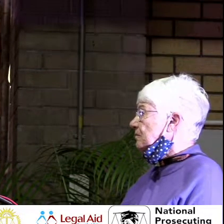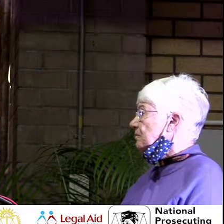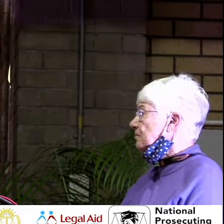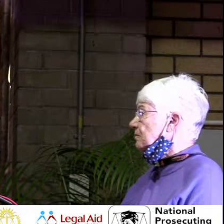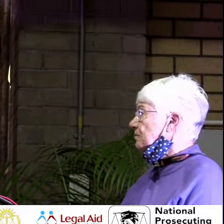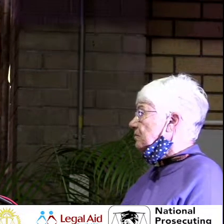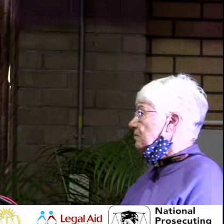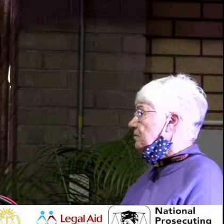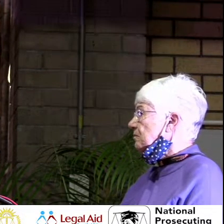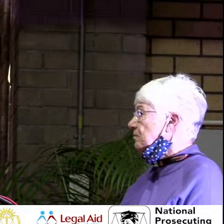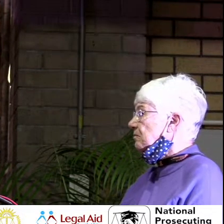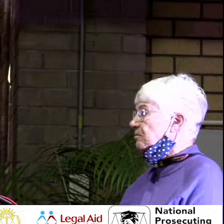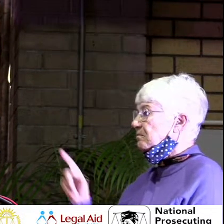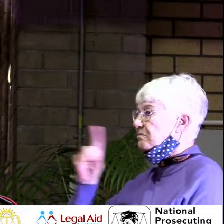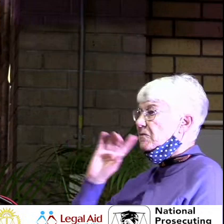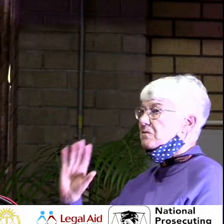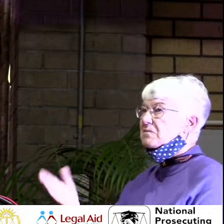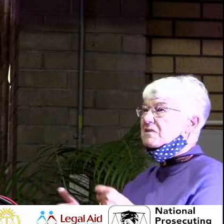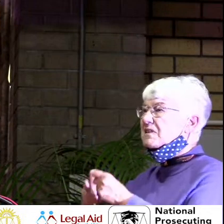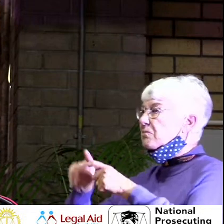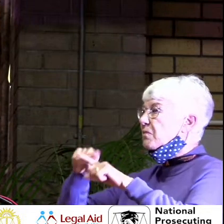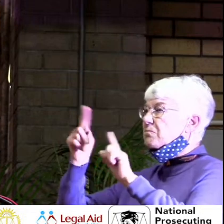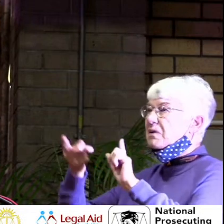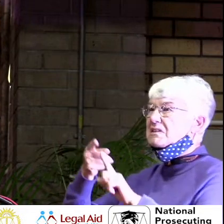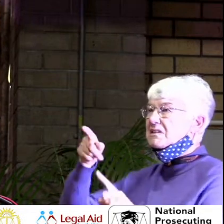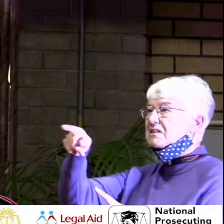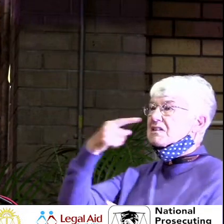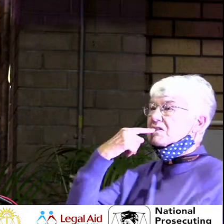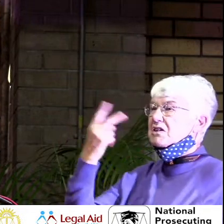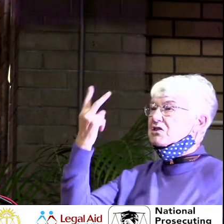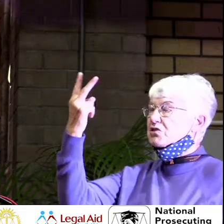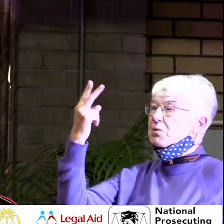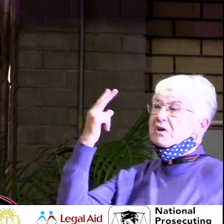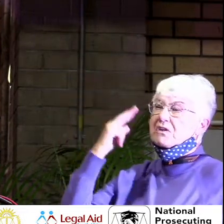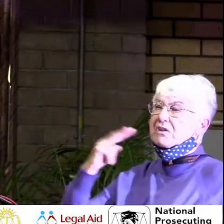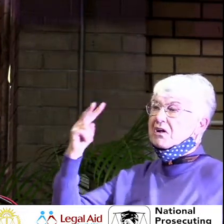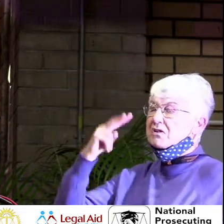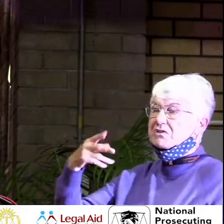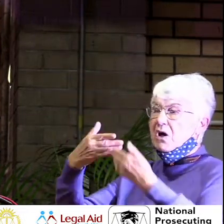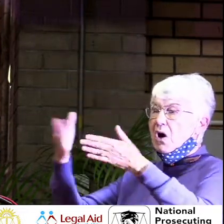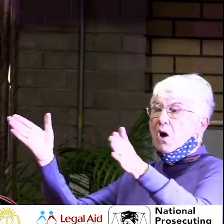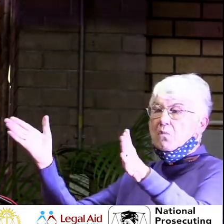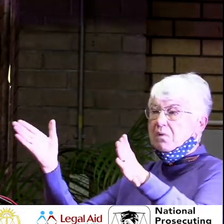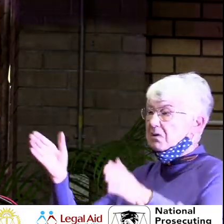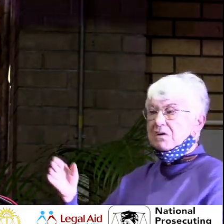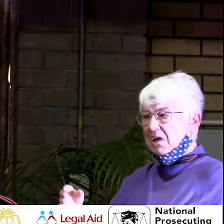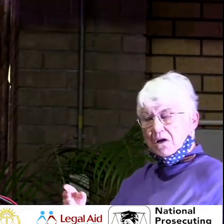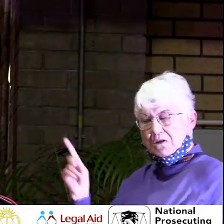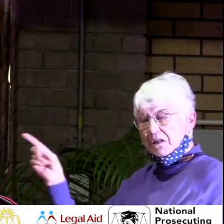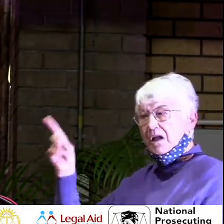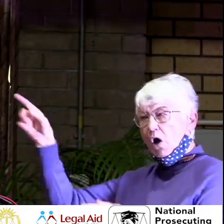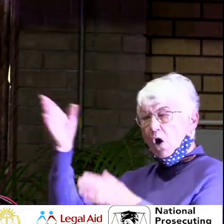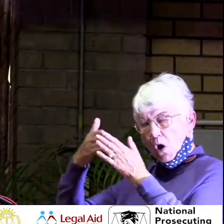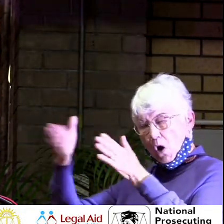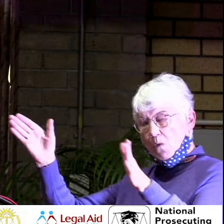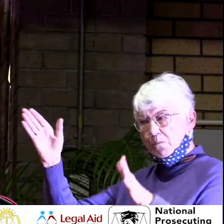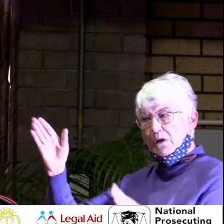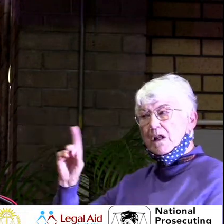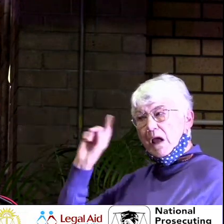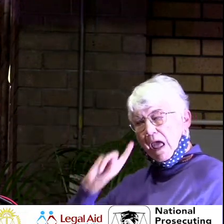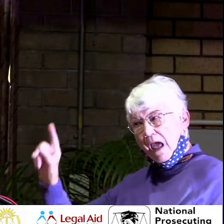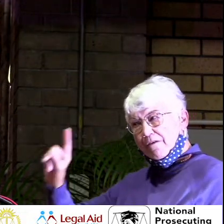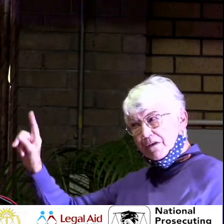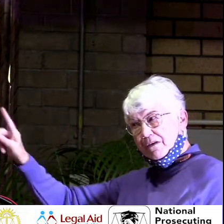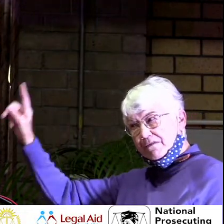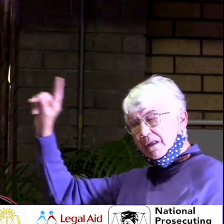24/7, so I'll also go myself and do spot checks. It's not on. If that's the case, I'll have discussions